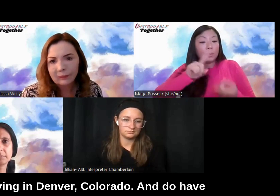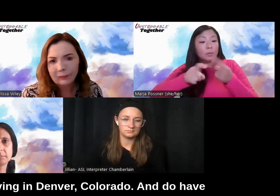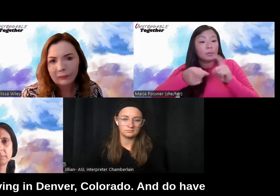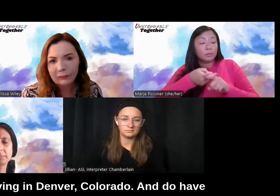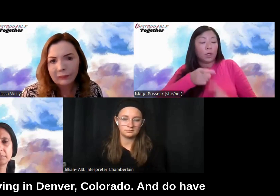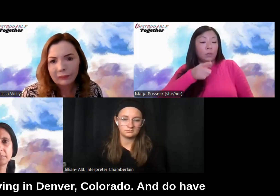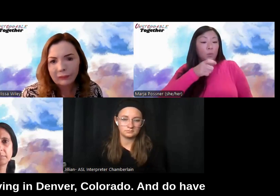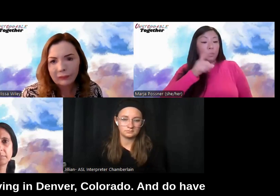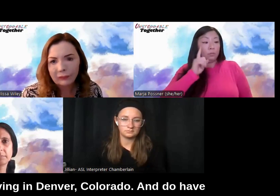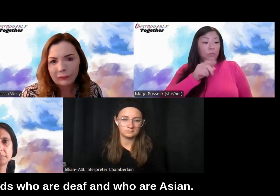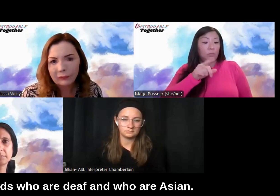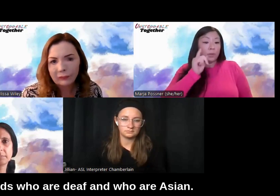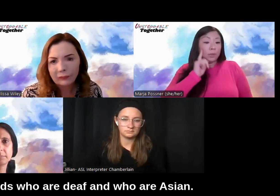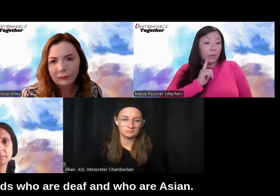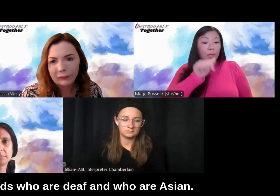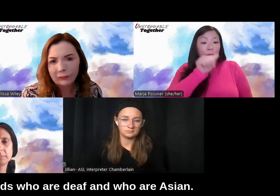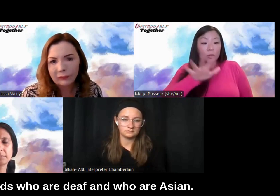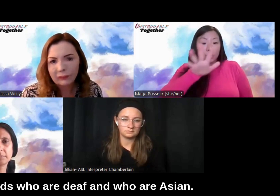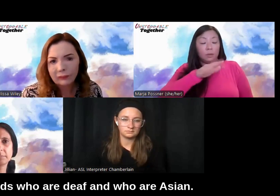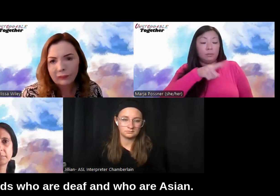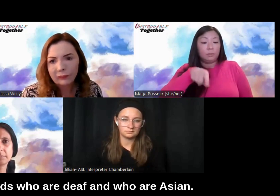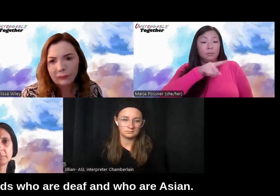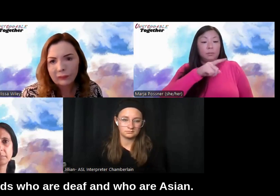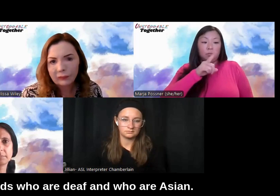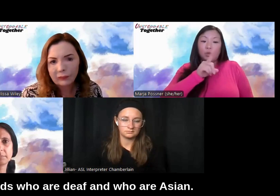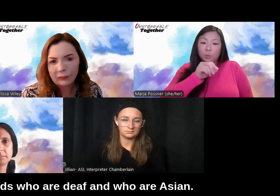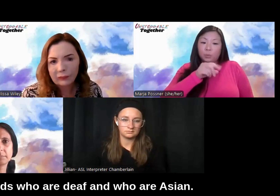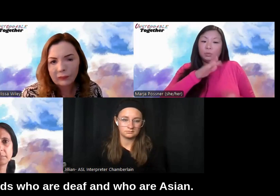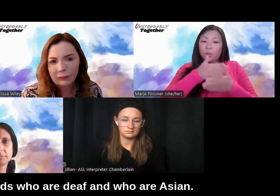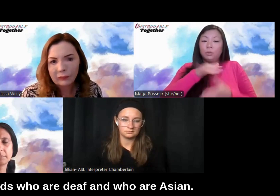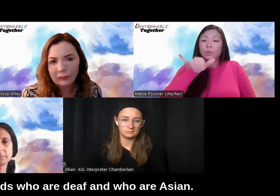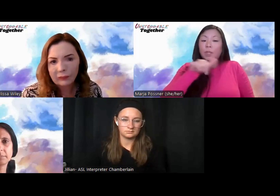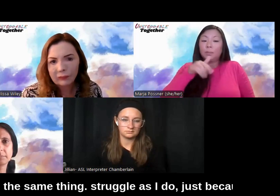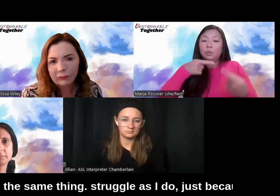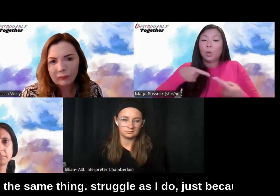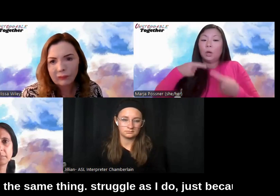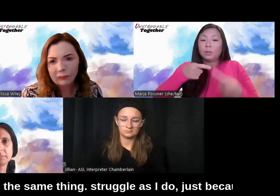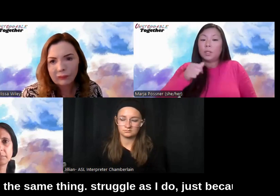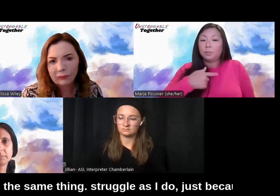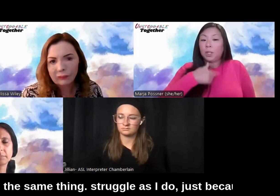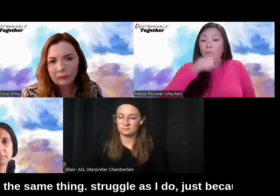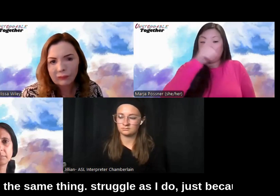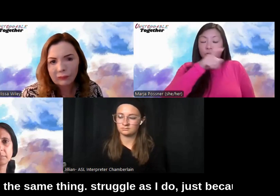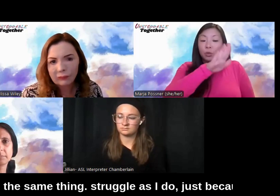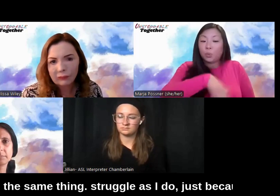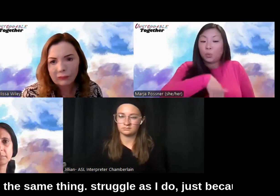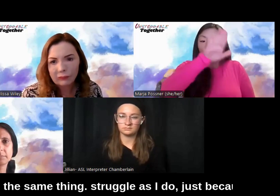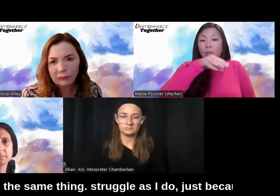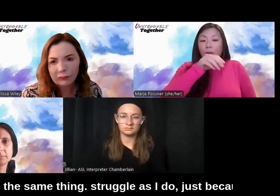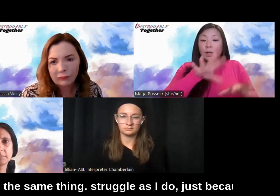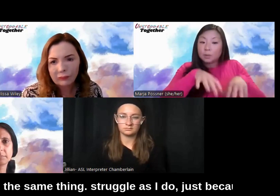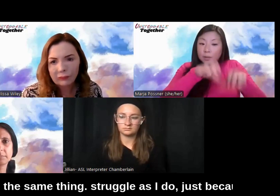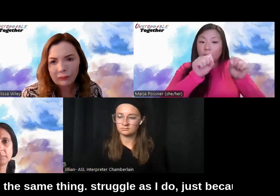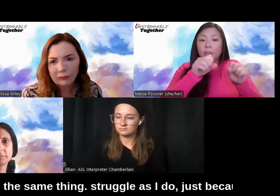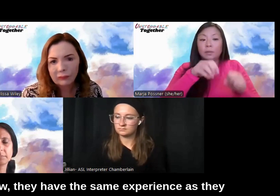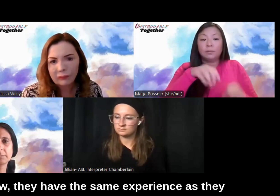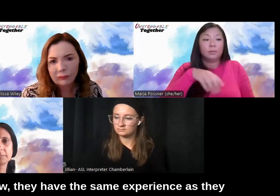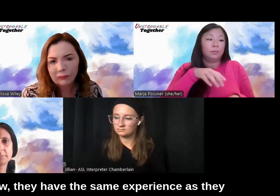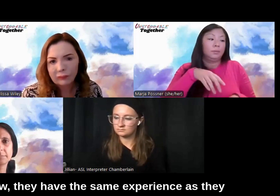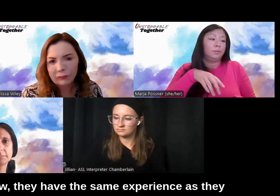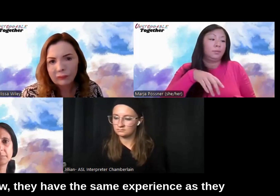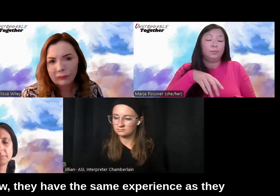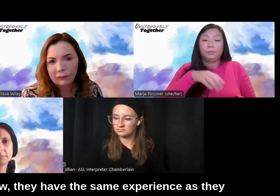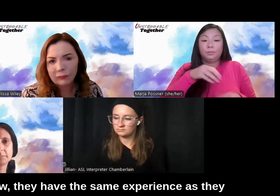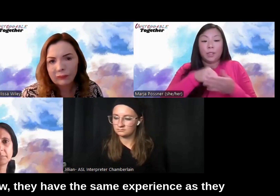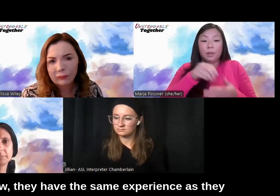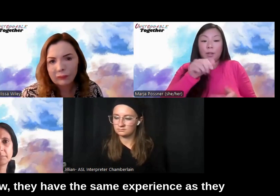Denver, Colorado. And I do have several friends who are deaf and who are Asian, and they do share the same struggles as I do, just because they